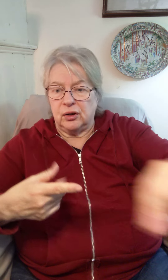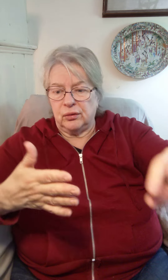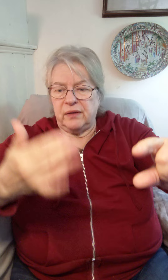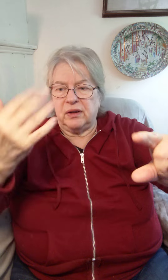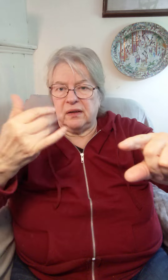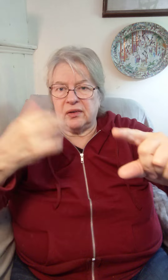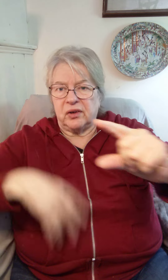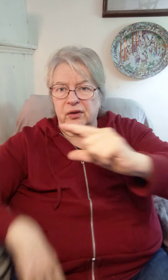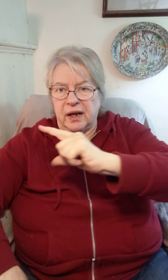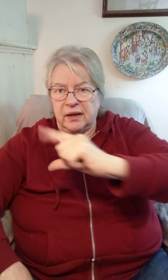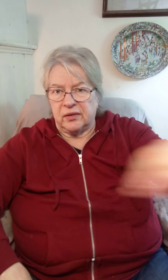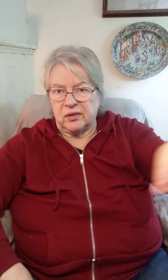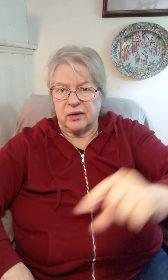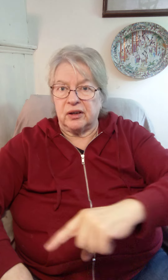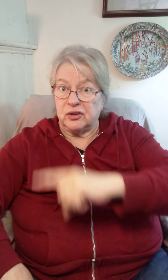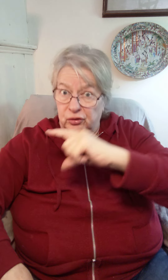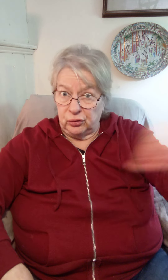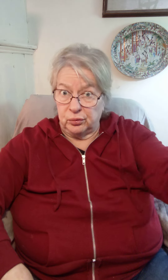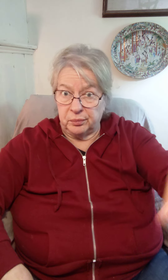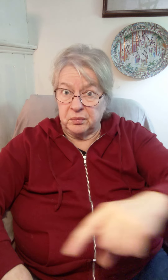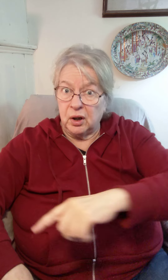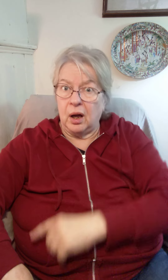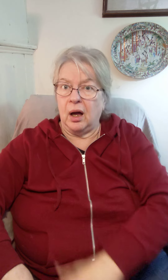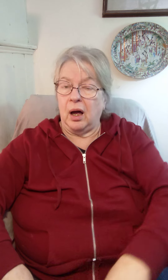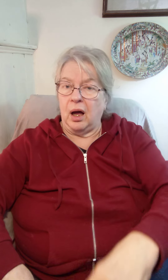don't even need this other hand necessarily, just zoom.